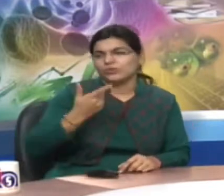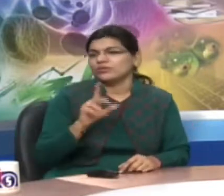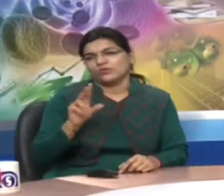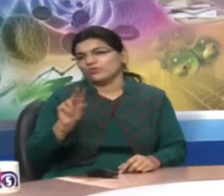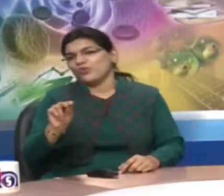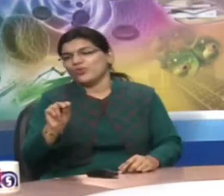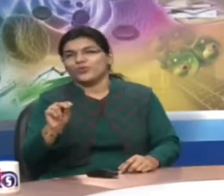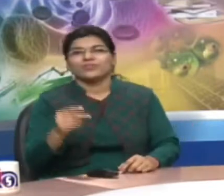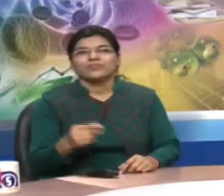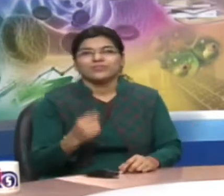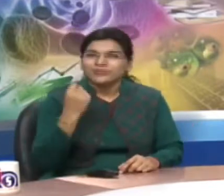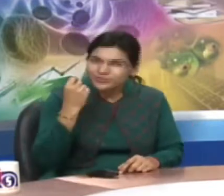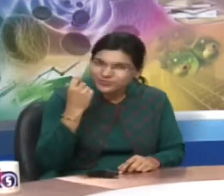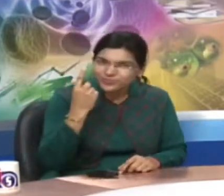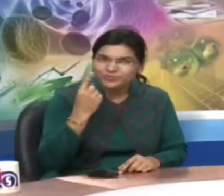no.